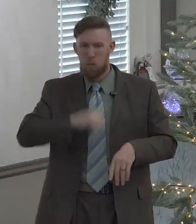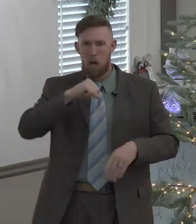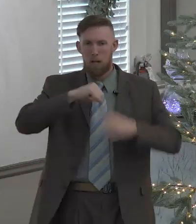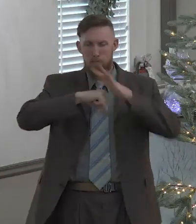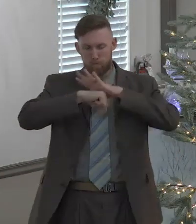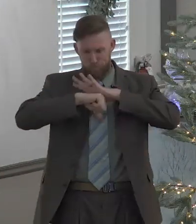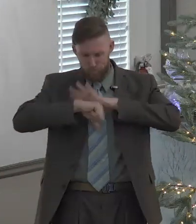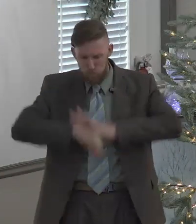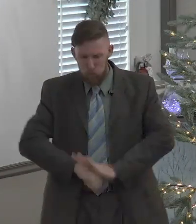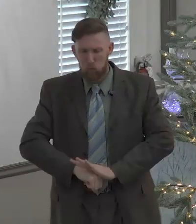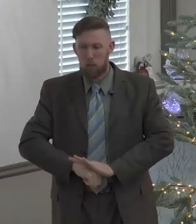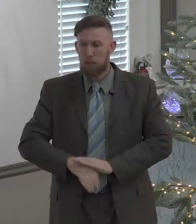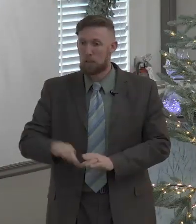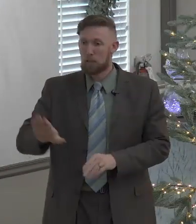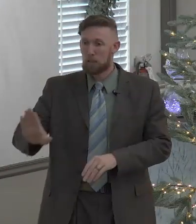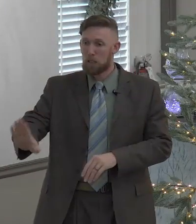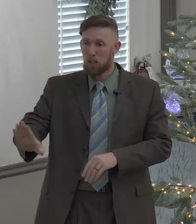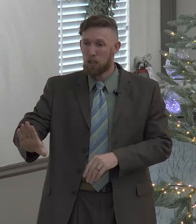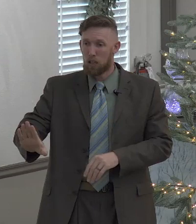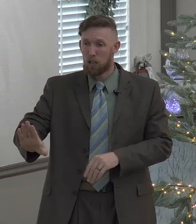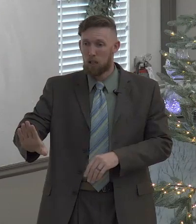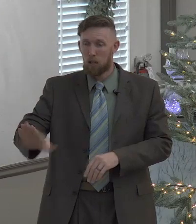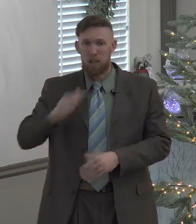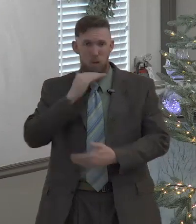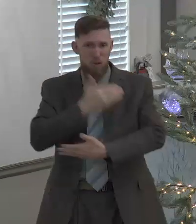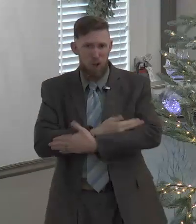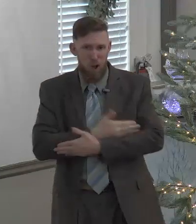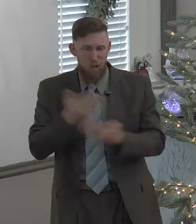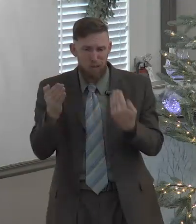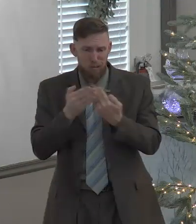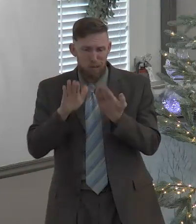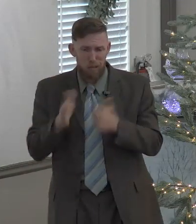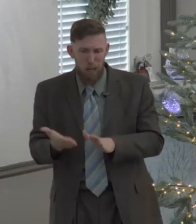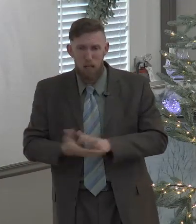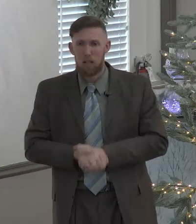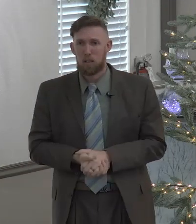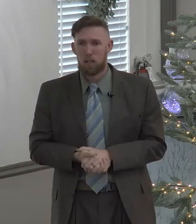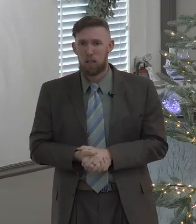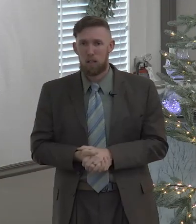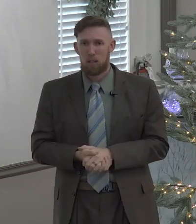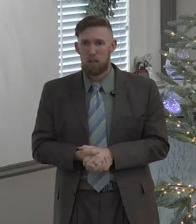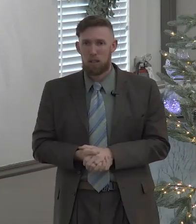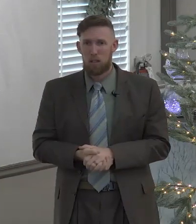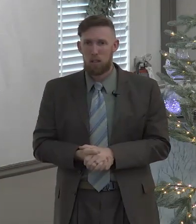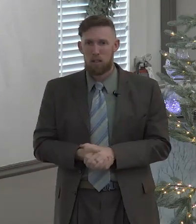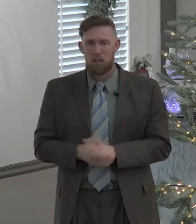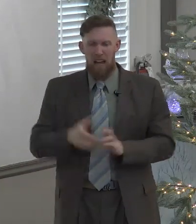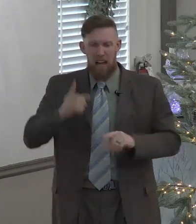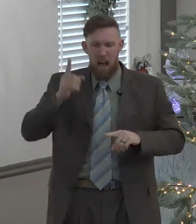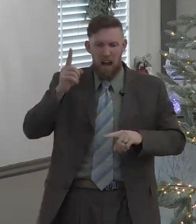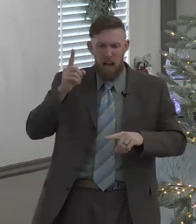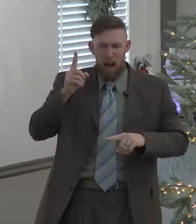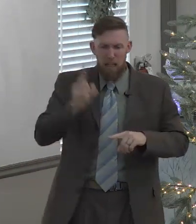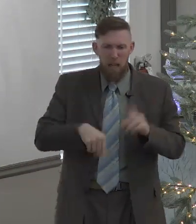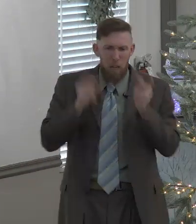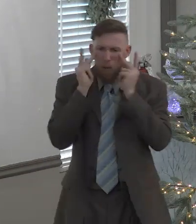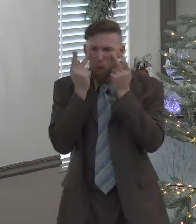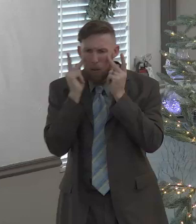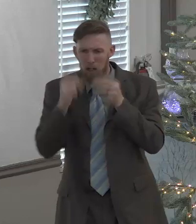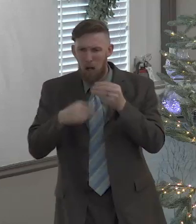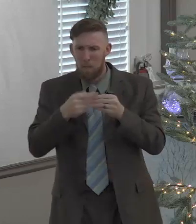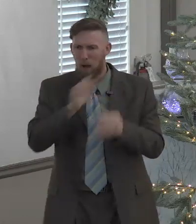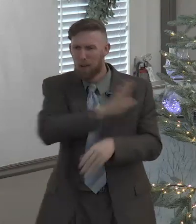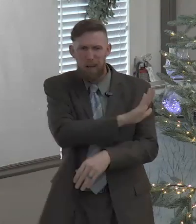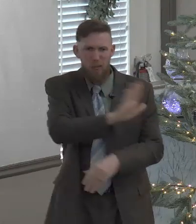And yet, Jairus, he puts down his pride. This little girl's dying. There's no time to